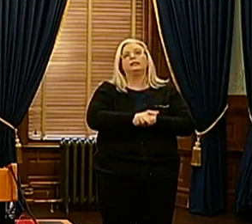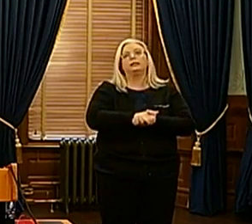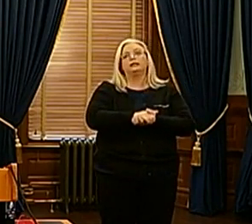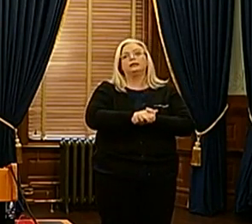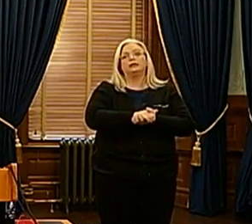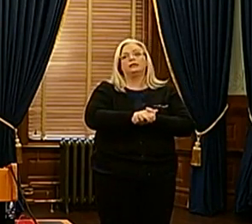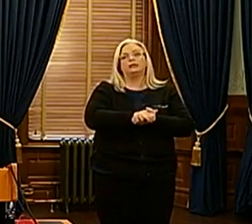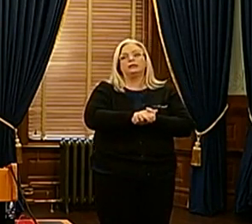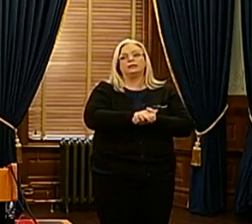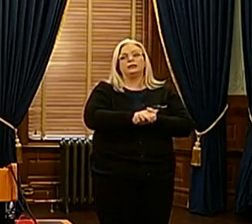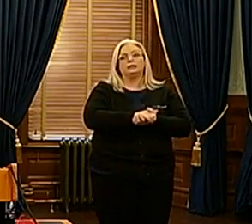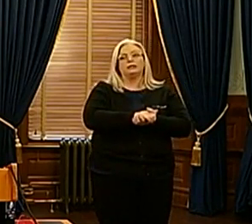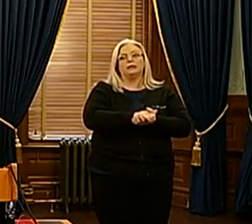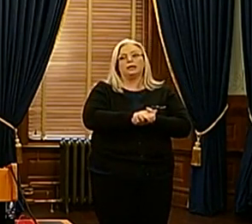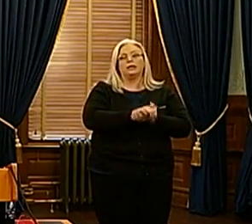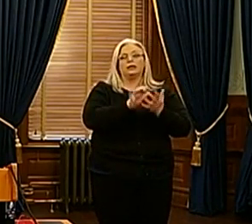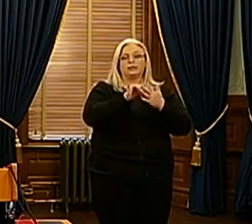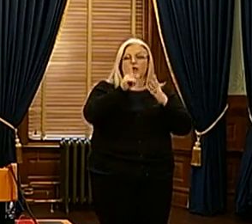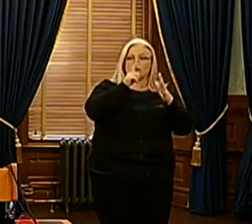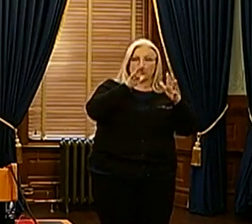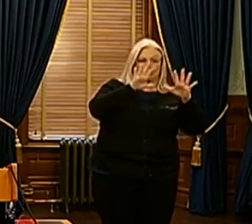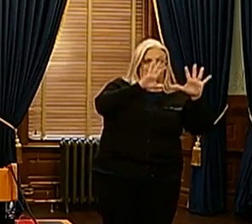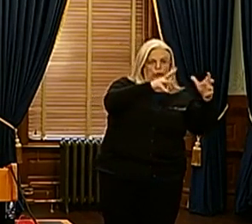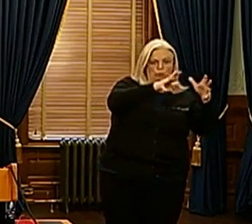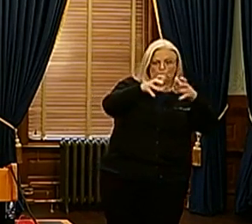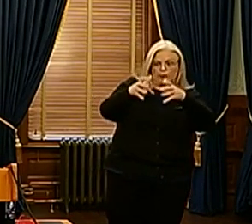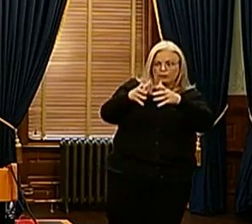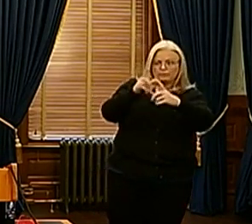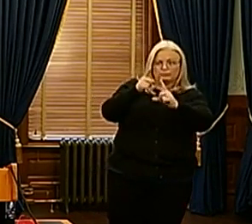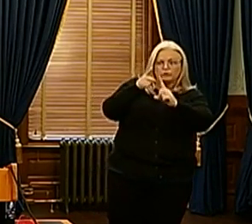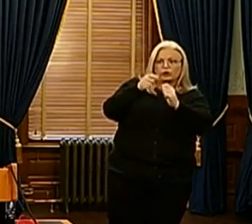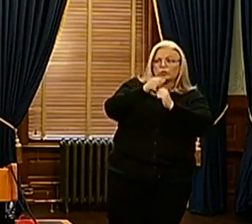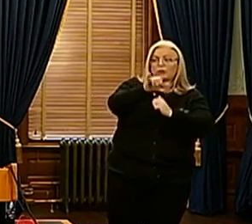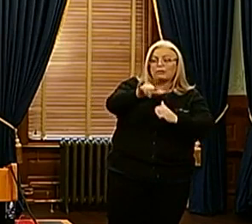the establishments that get targeted with that,